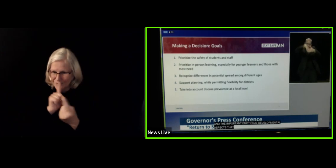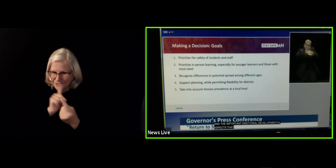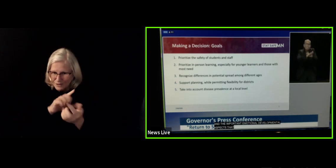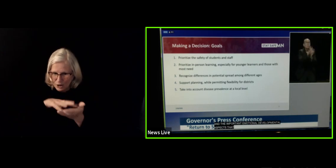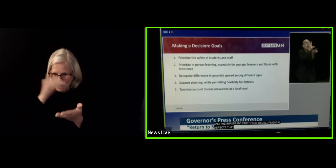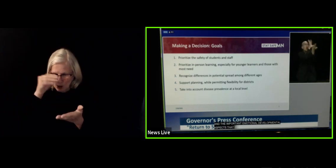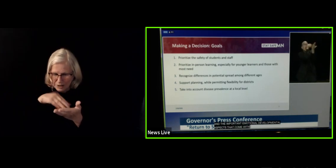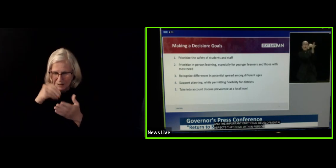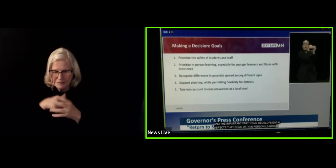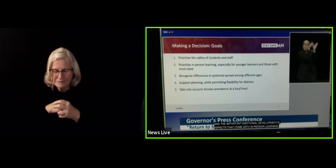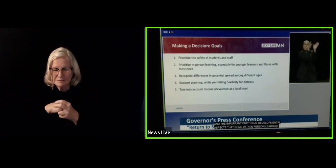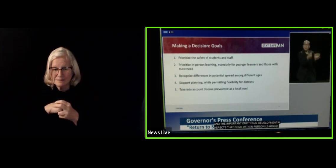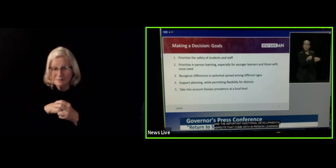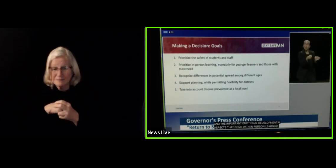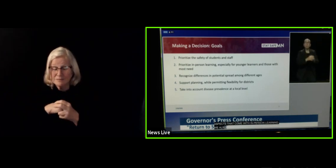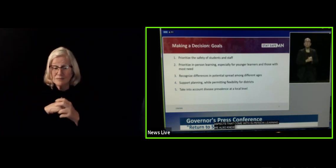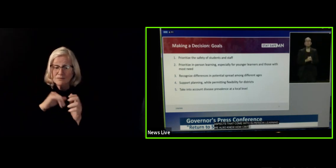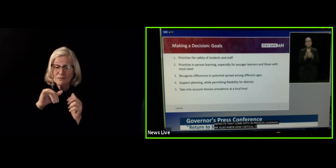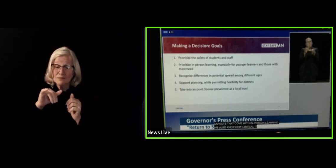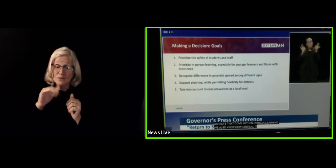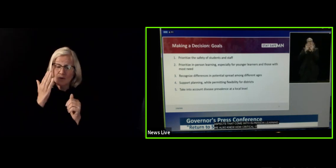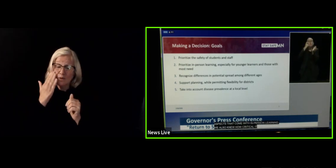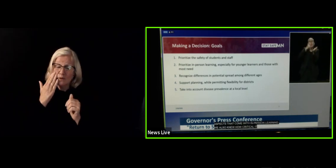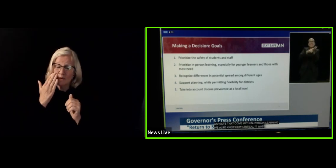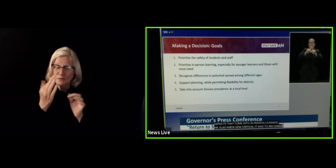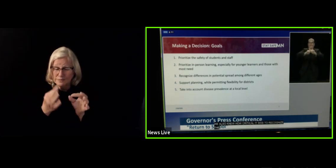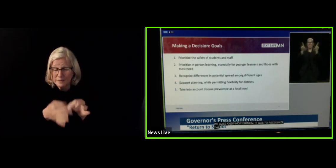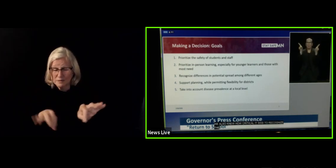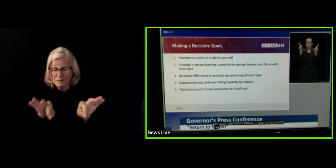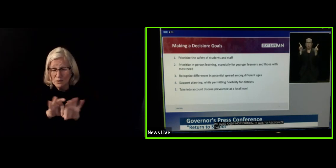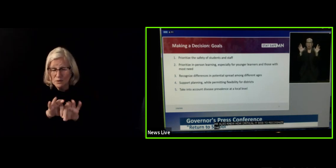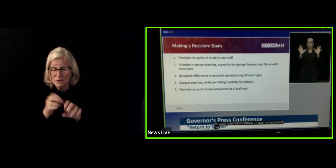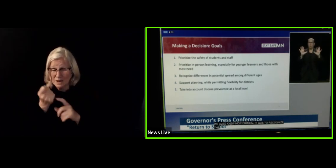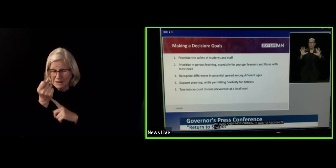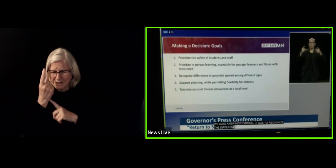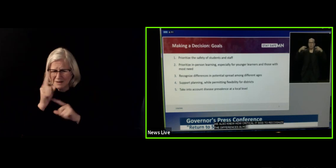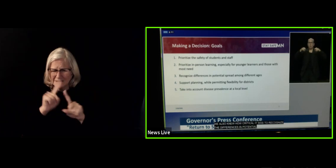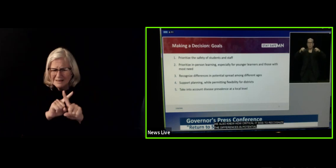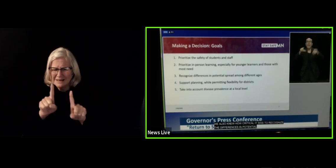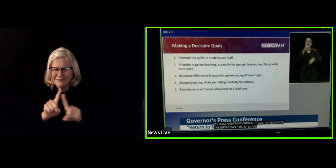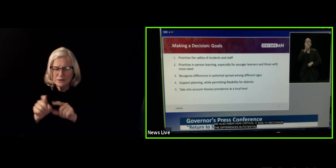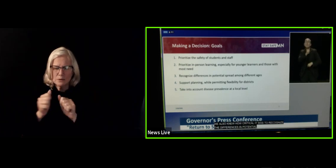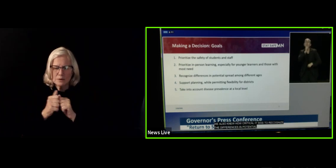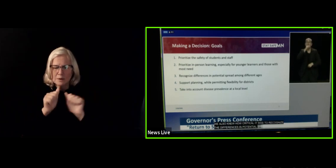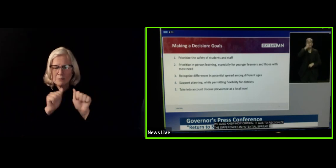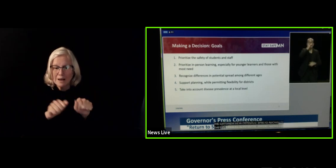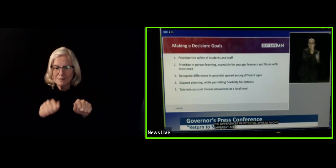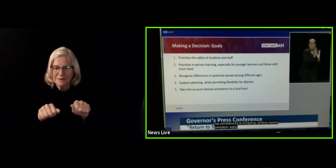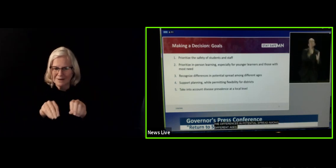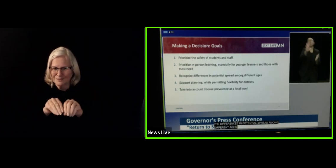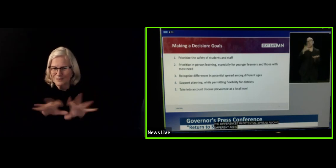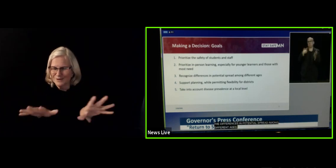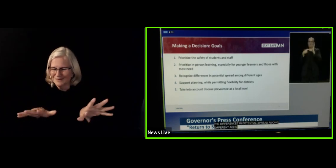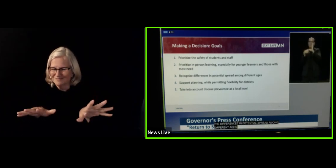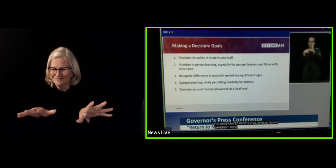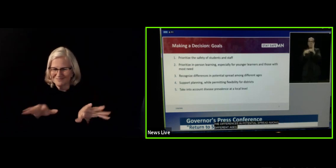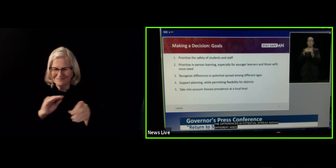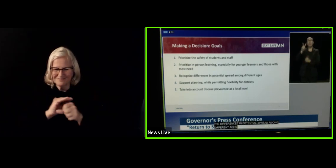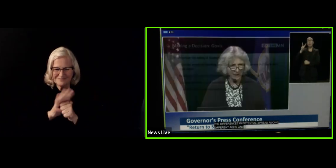to recognize the differences in potential spread among different ages. And here's an example of how this virus keeps you